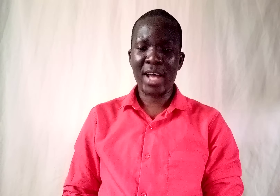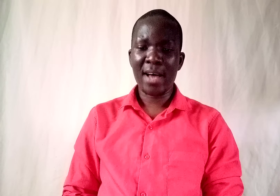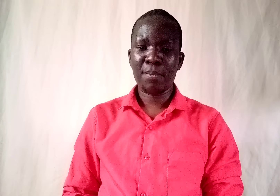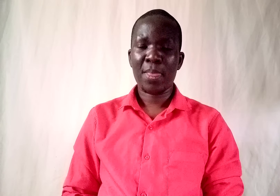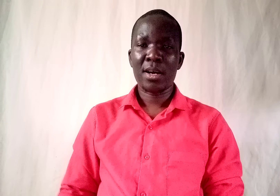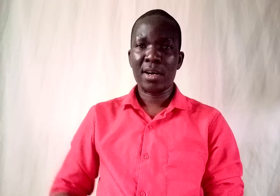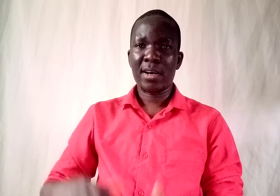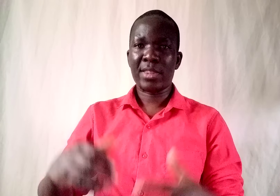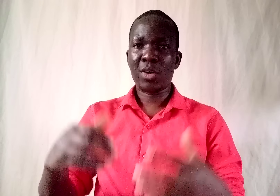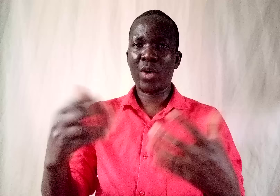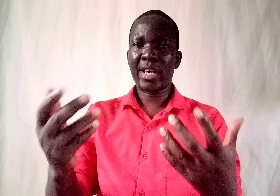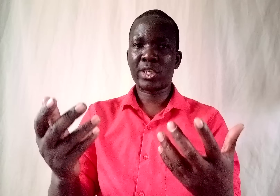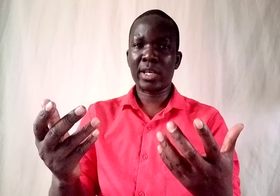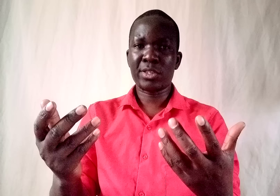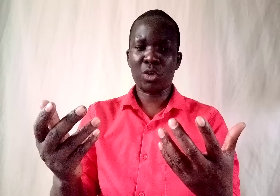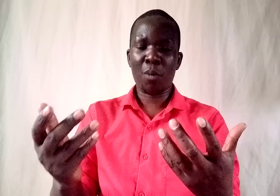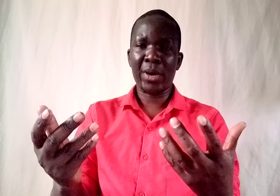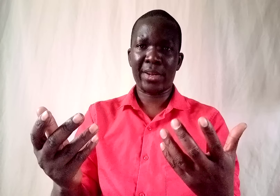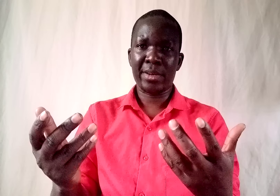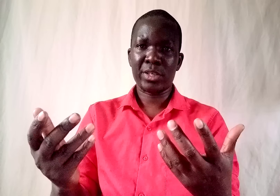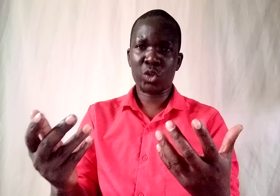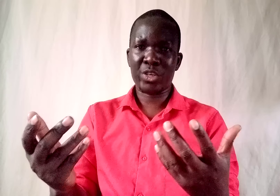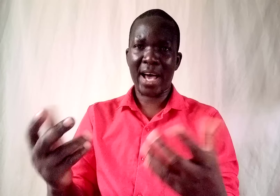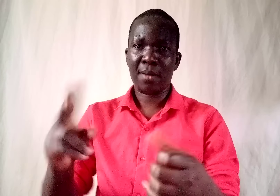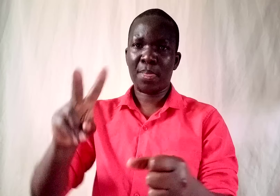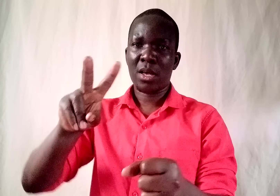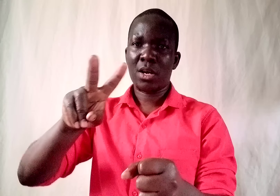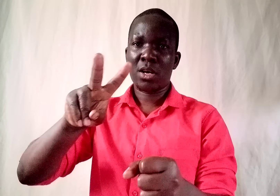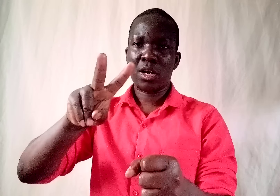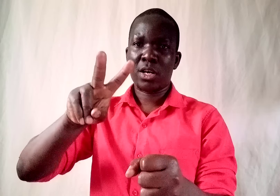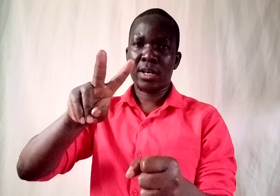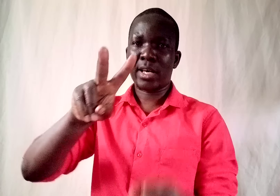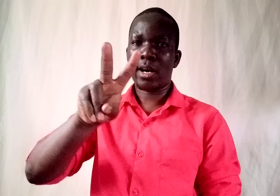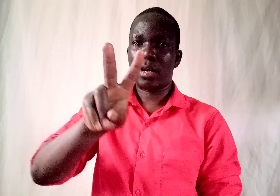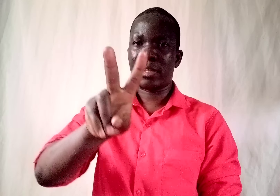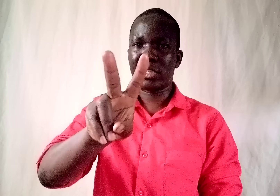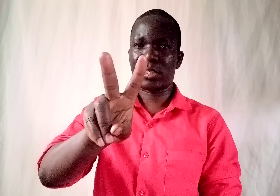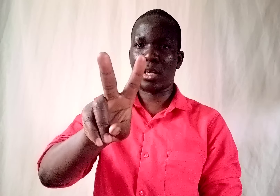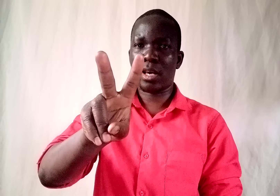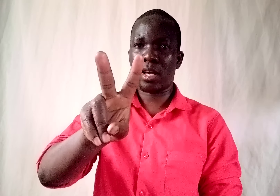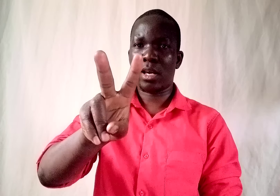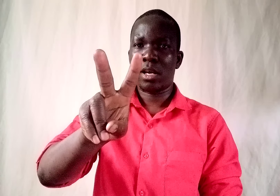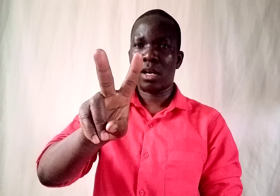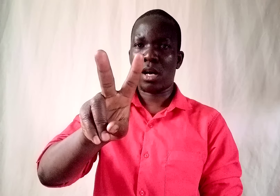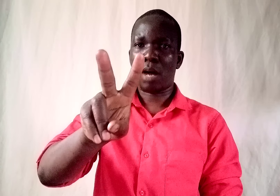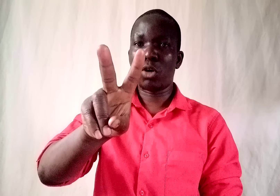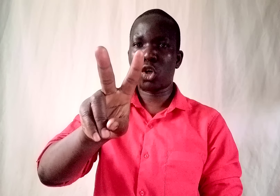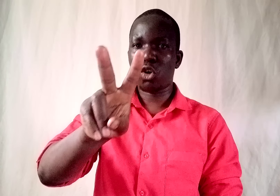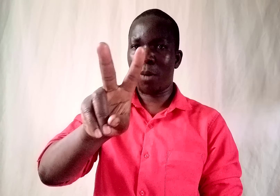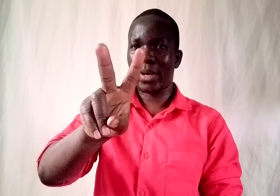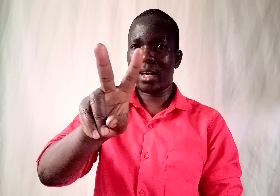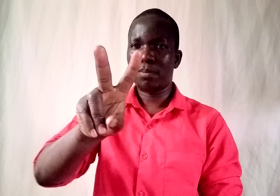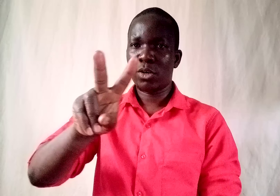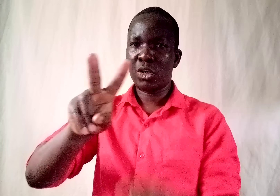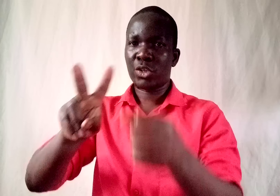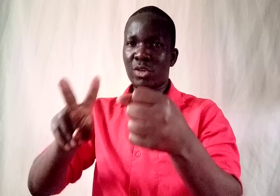soda. The way it's opened, soda. This is a bottle opener. So this is